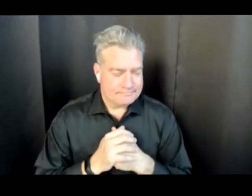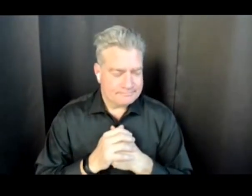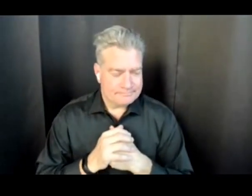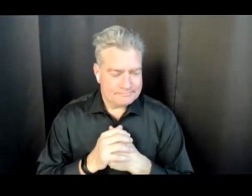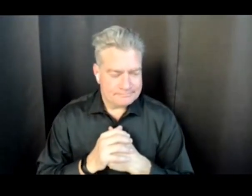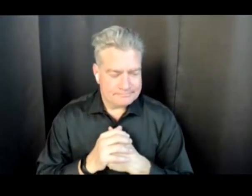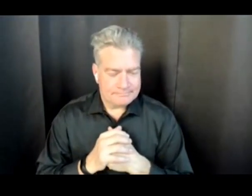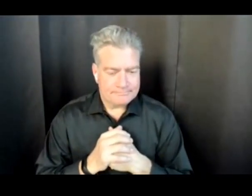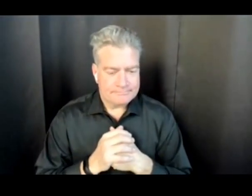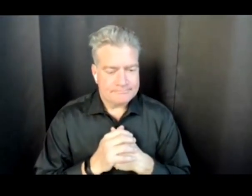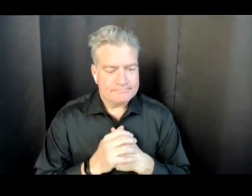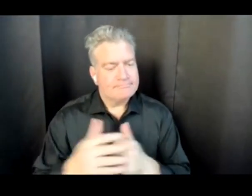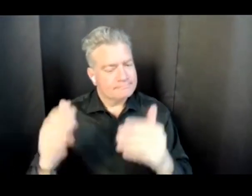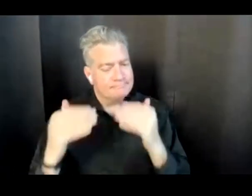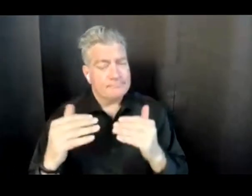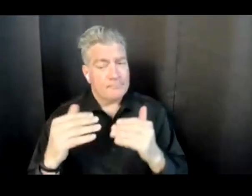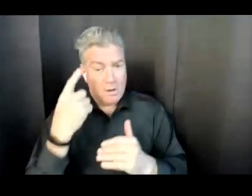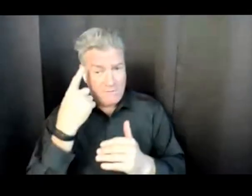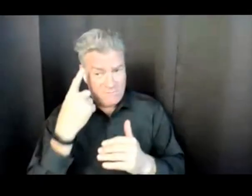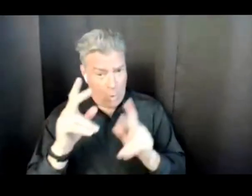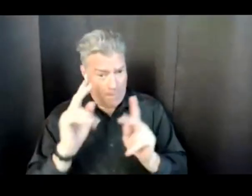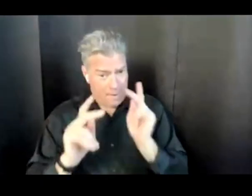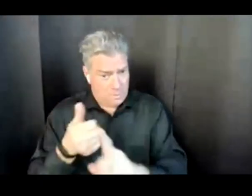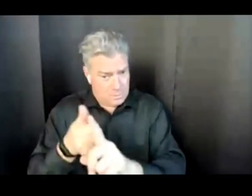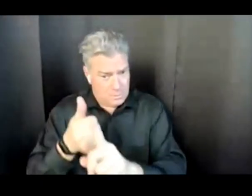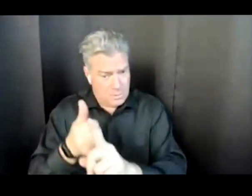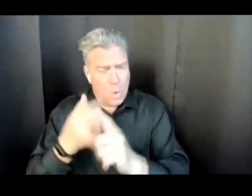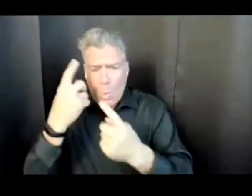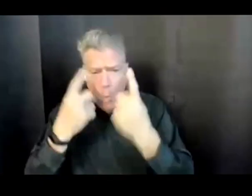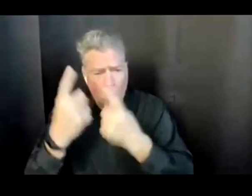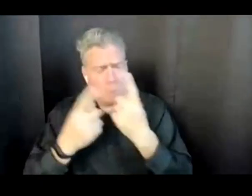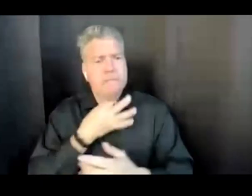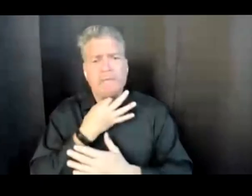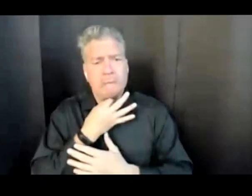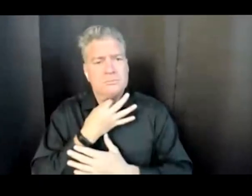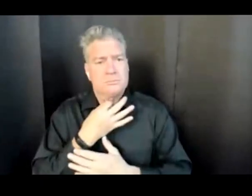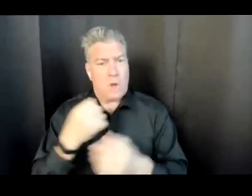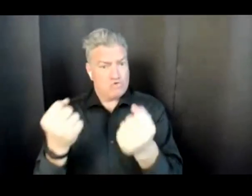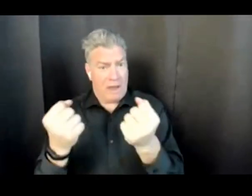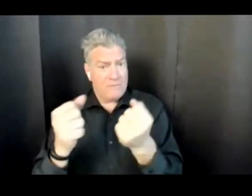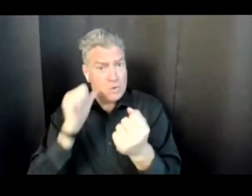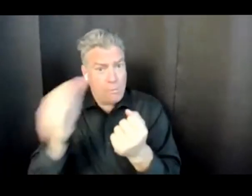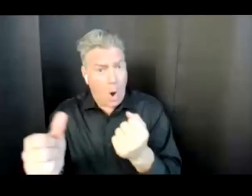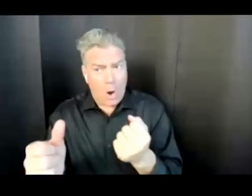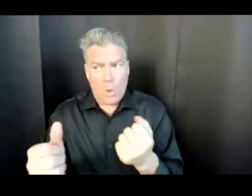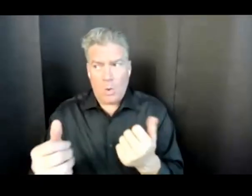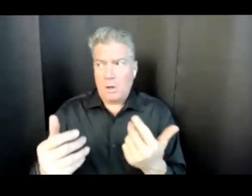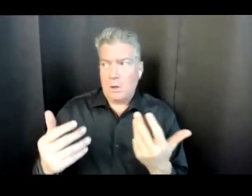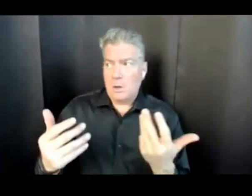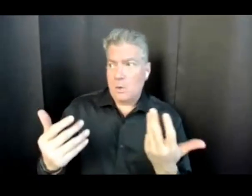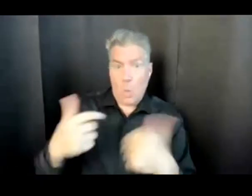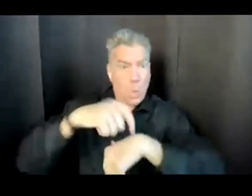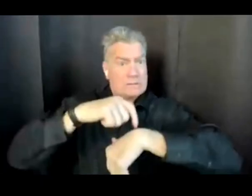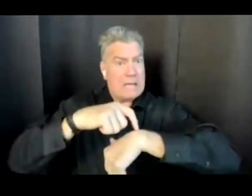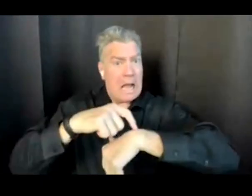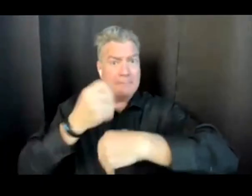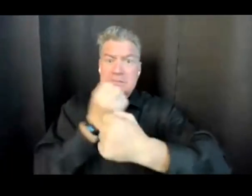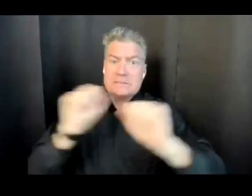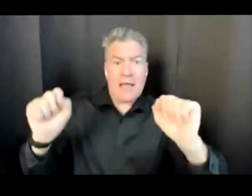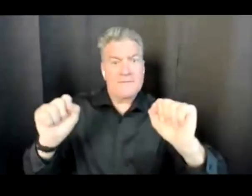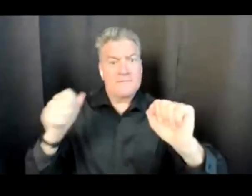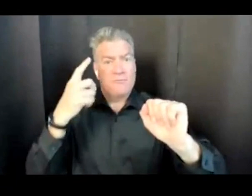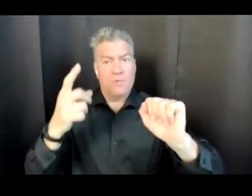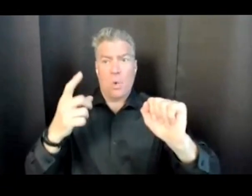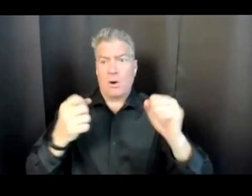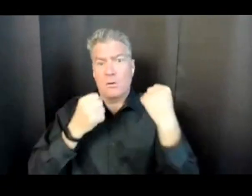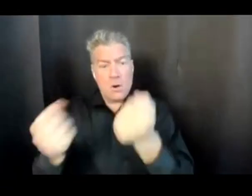For people who are wondering about driving tomorrow, when should they be safe to come out, or should they stay